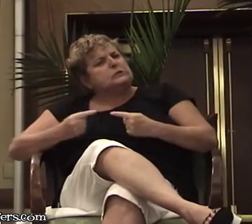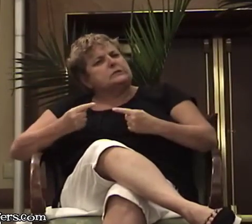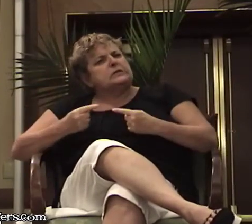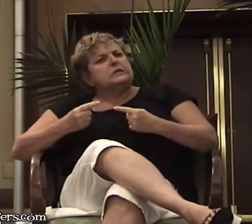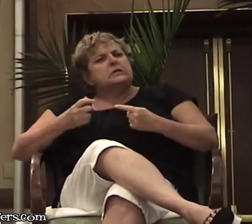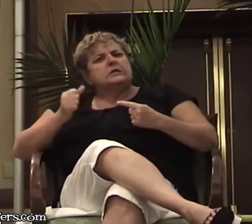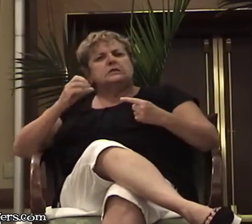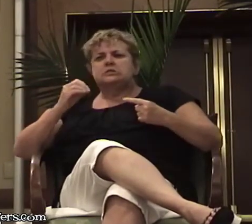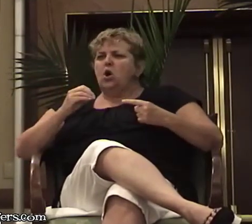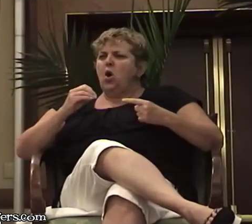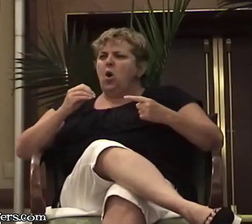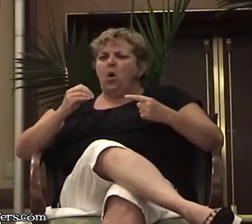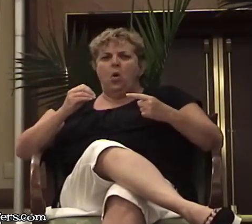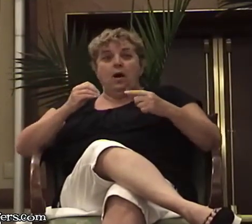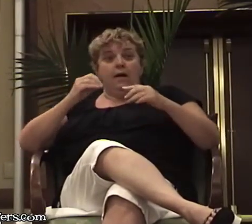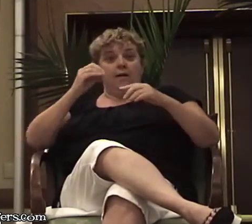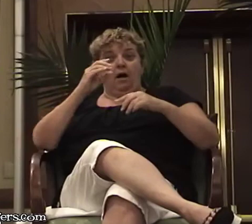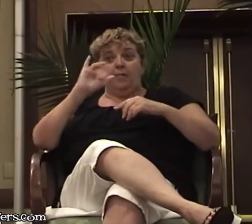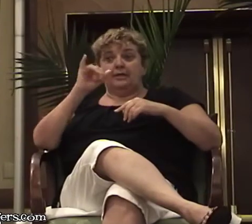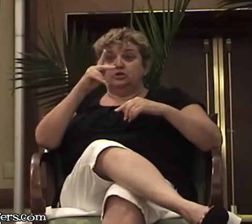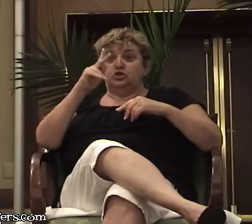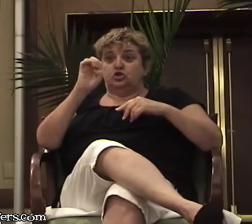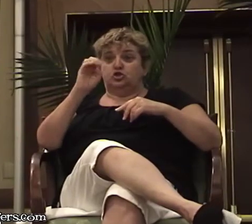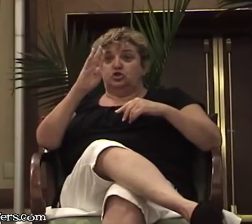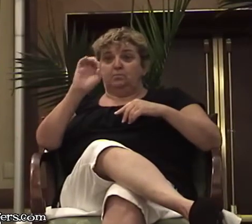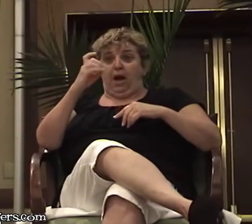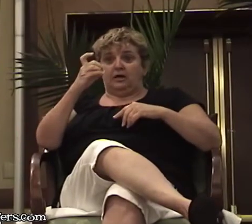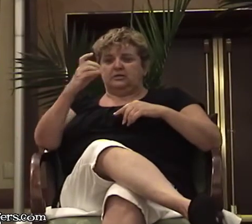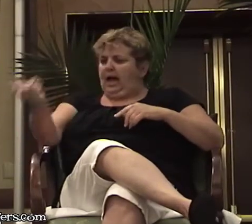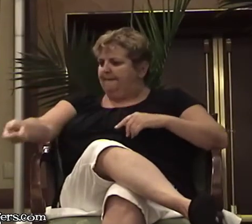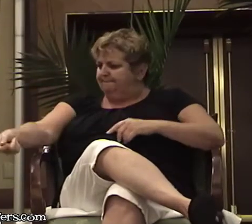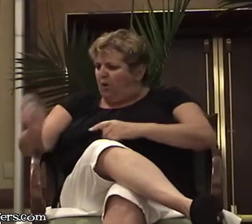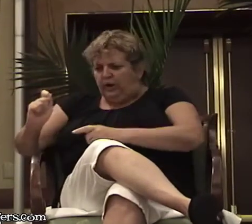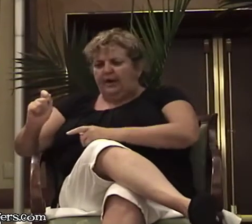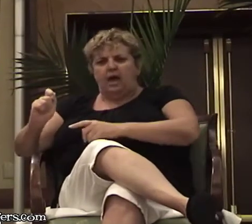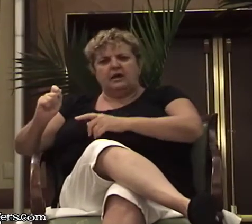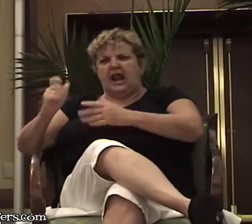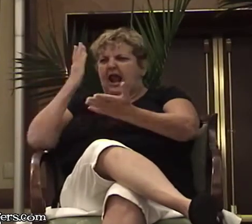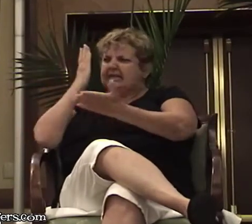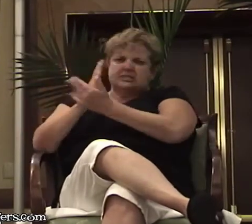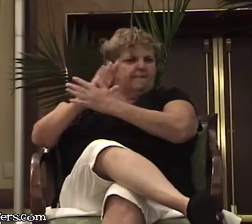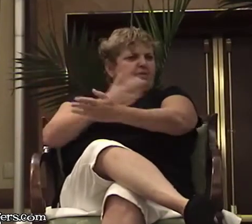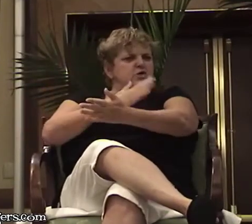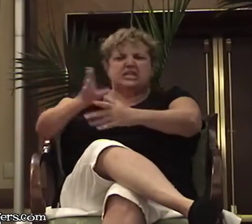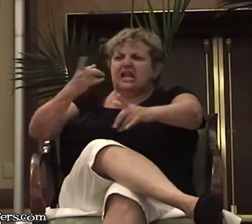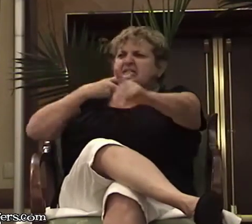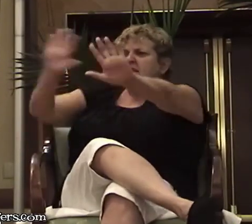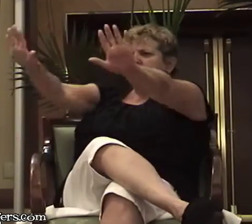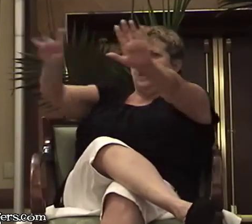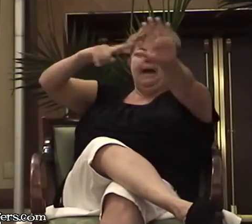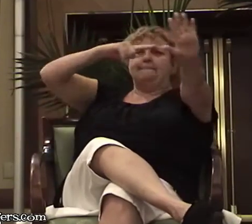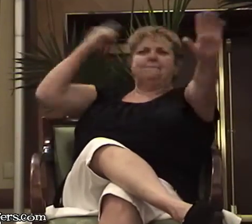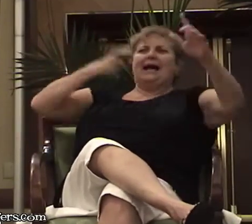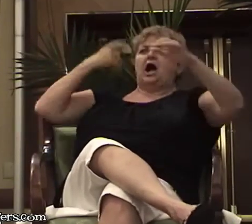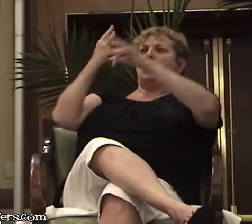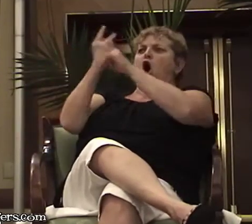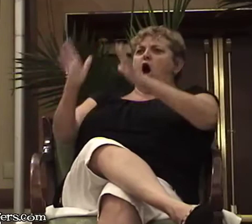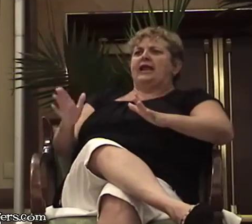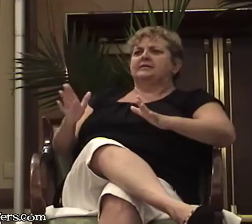the jukebox. I said, black alcoholics. They got a place for you. It's called the AA Club. You too can stop drinking and find a new